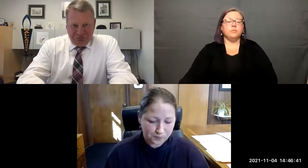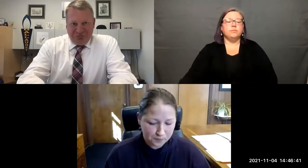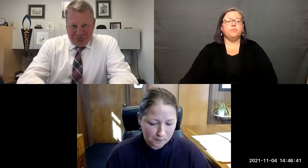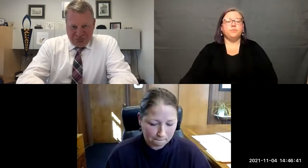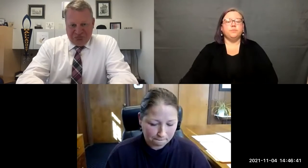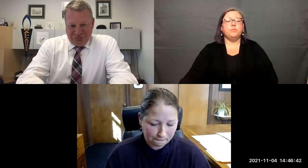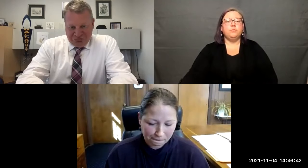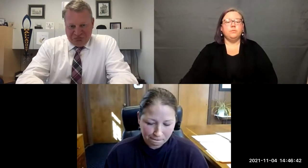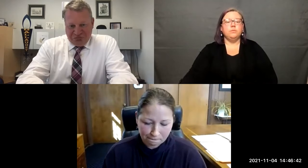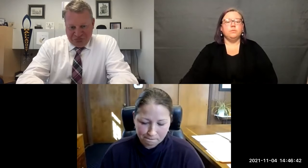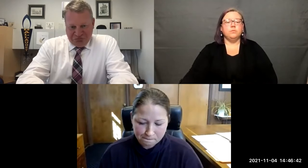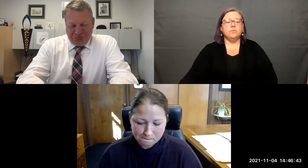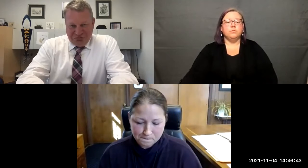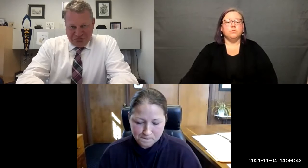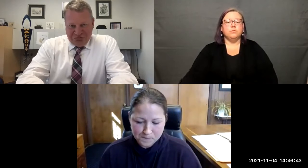are the barriers and where can we offer support?